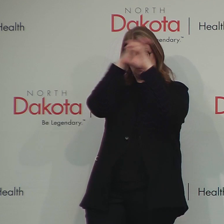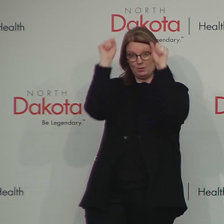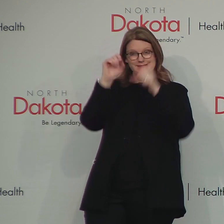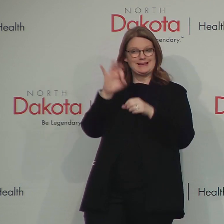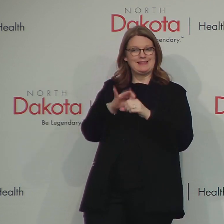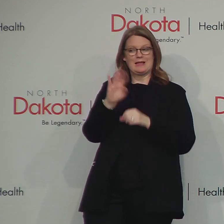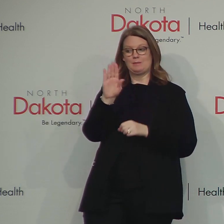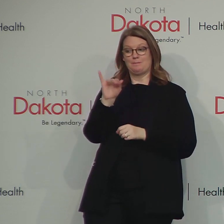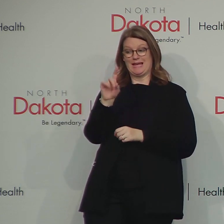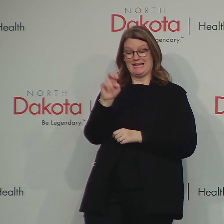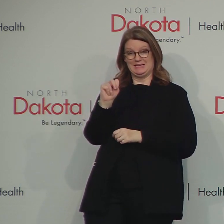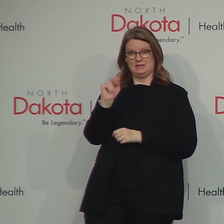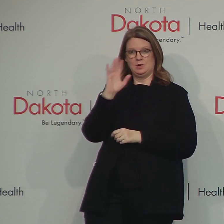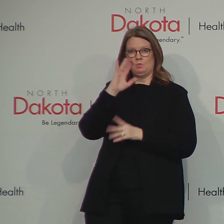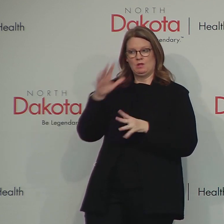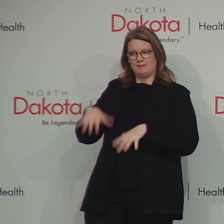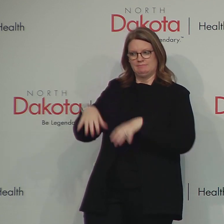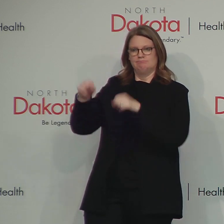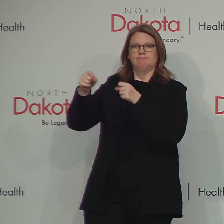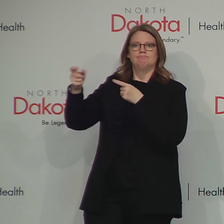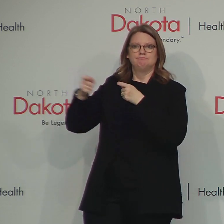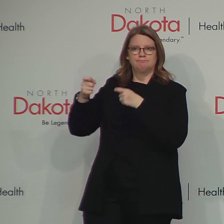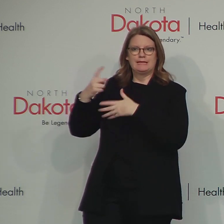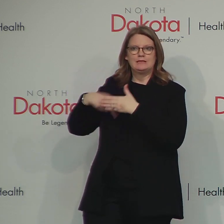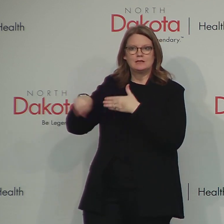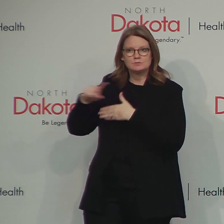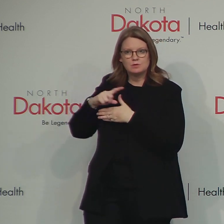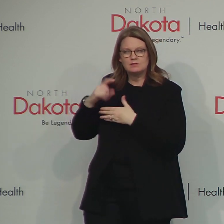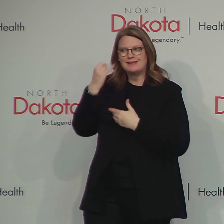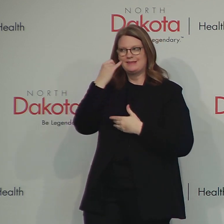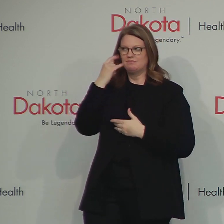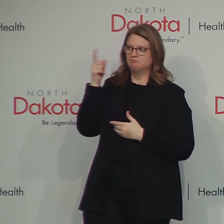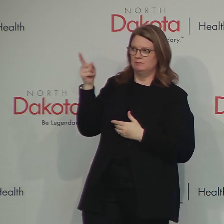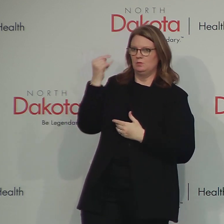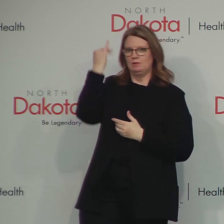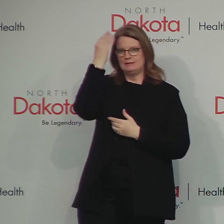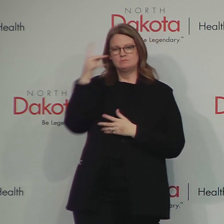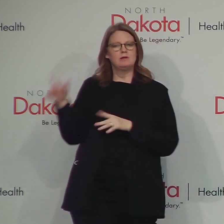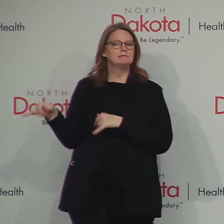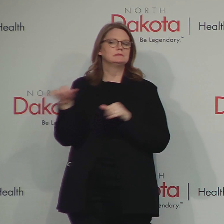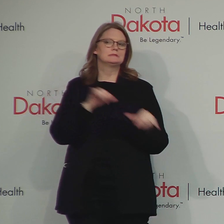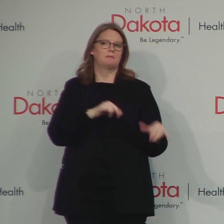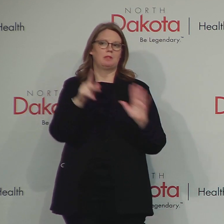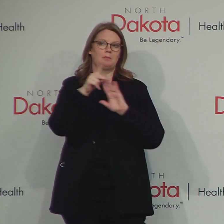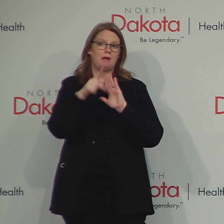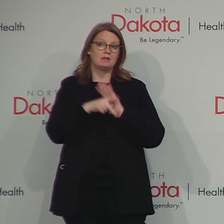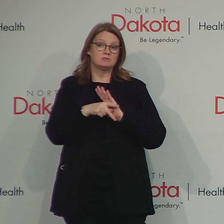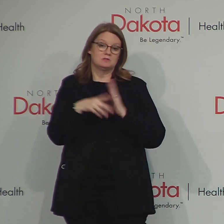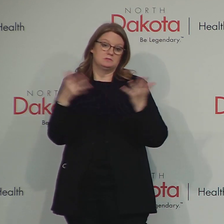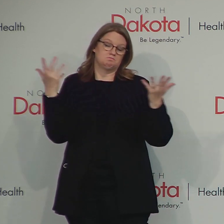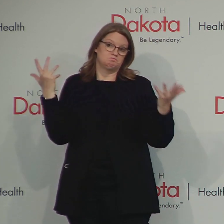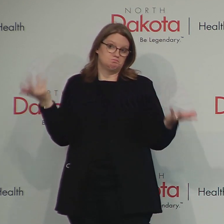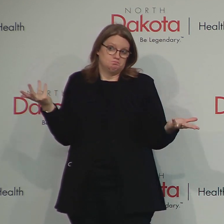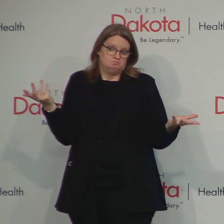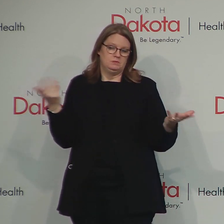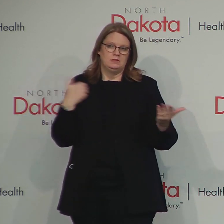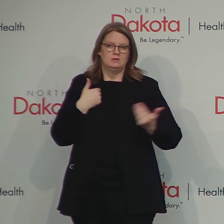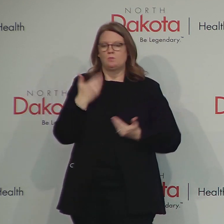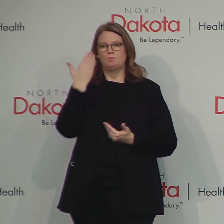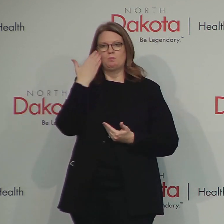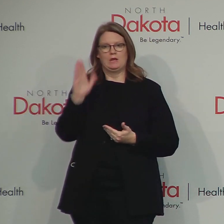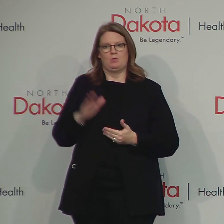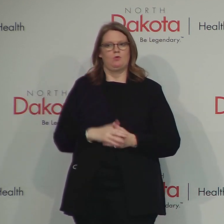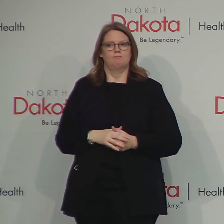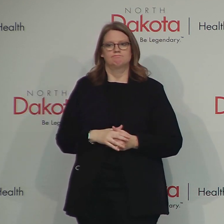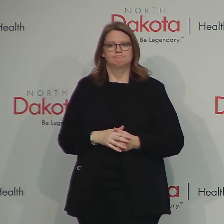President-elect Biden coming into office next week, if he's going to consider, similar policies as to the current administration. I don't think we know that for